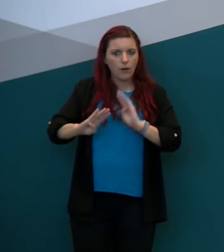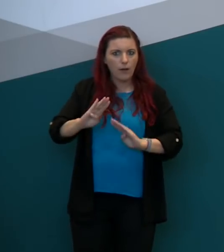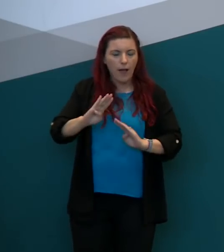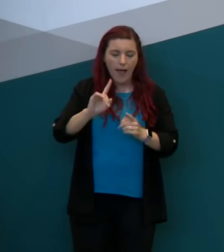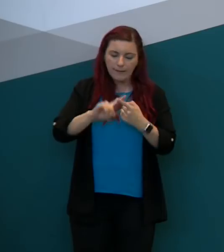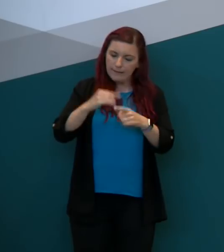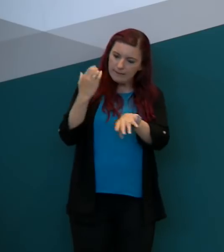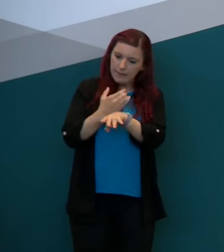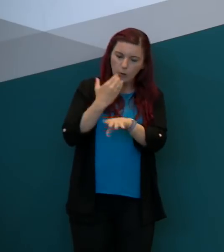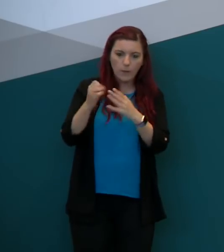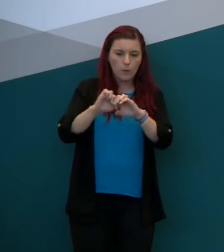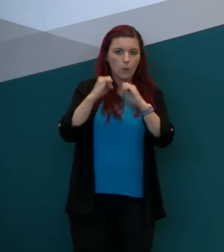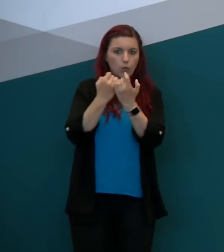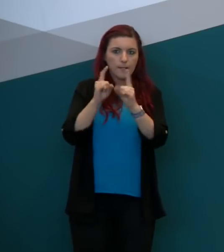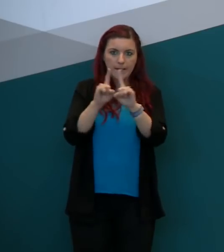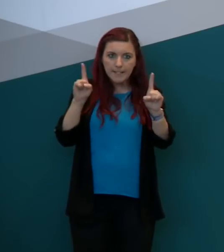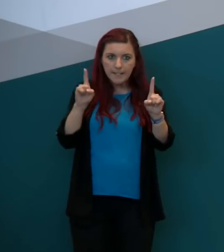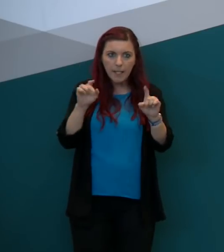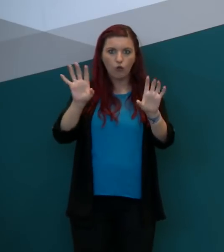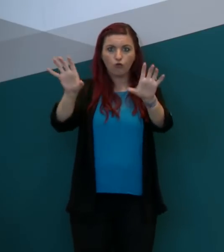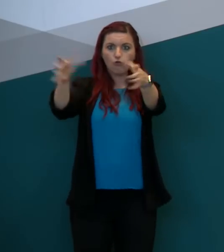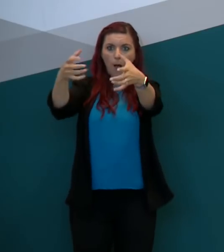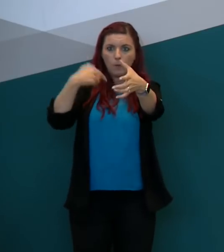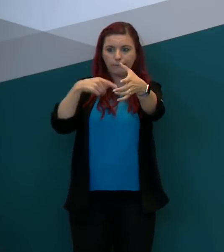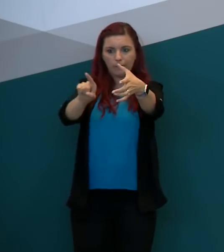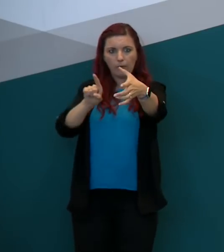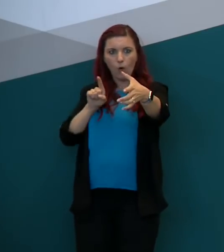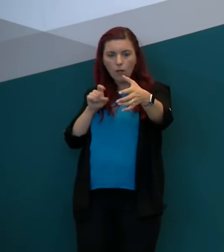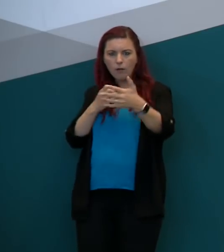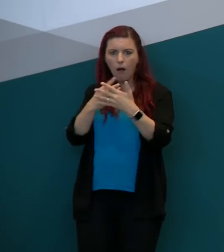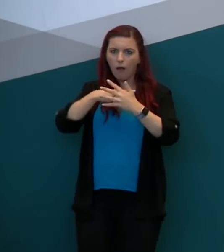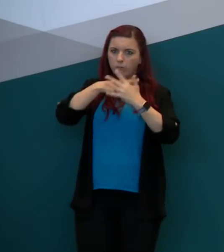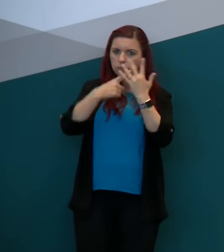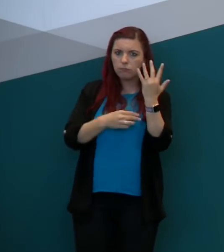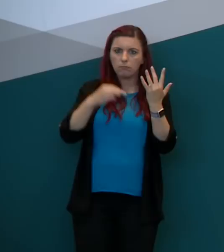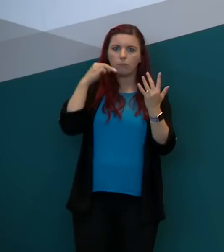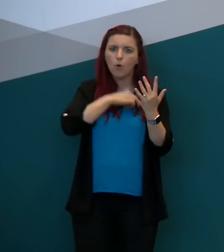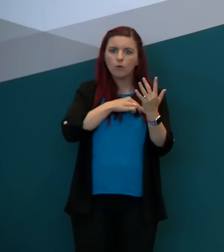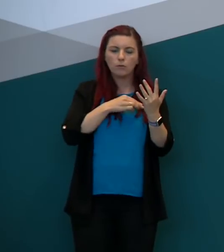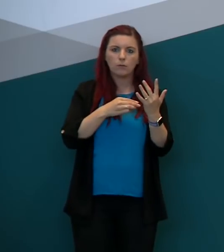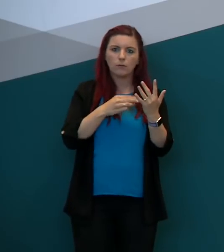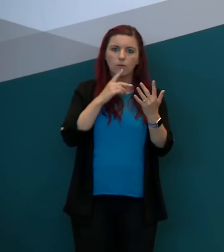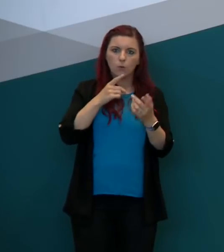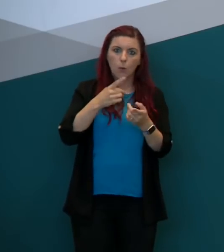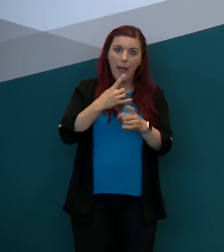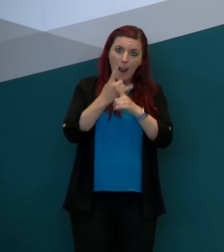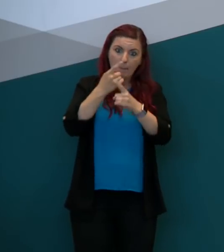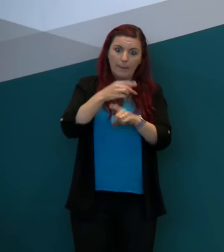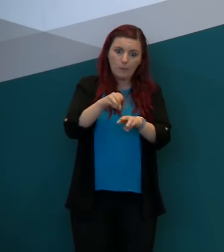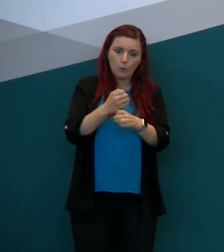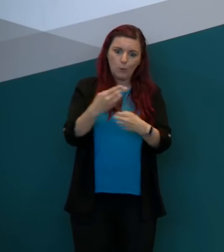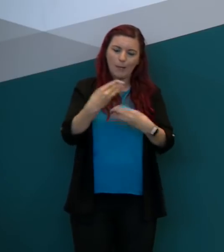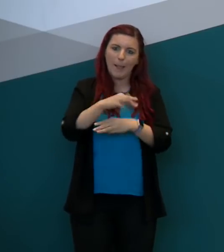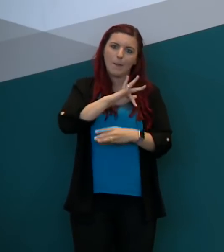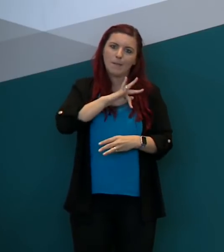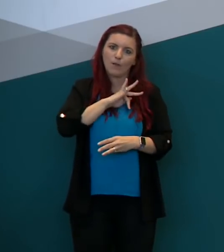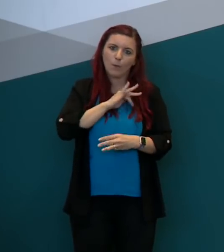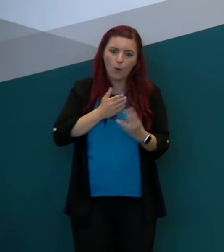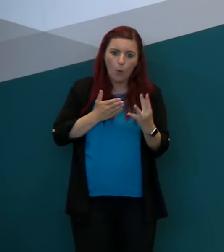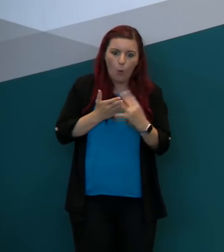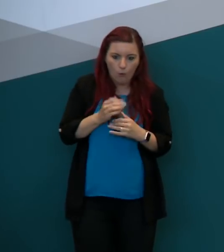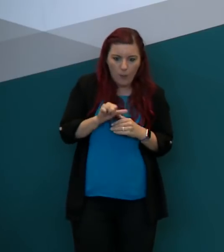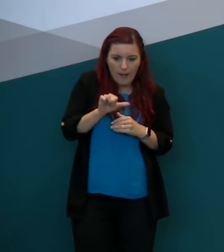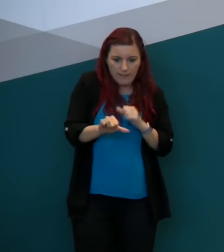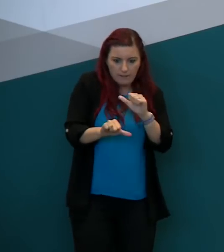social distancing, avoiding crowds. All of these measures are going to be really important in helping you to protect yourself as we move into this kind of